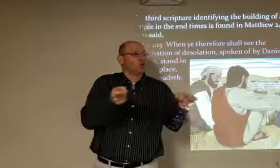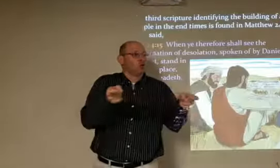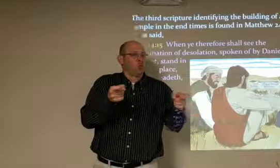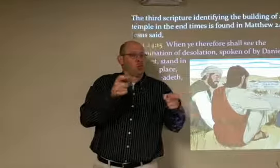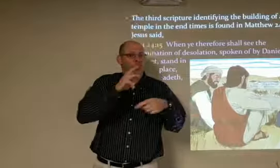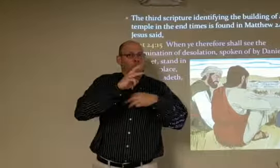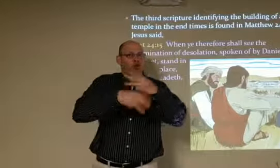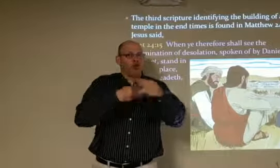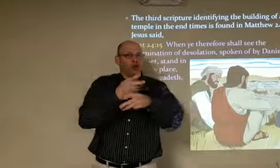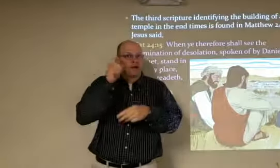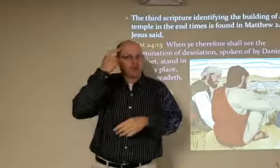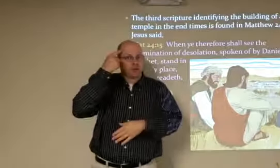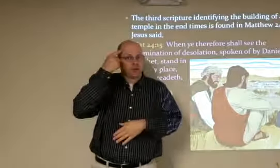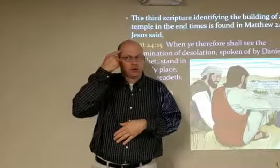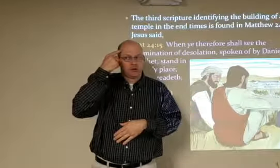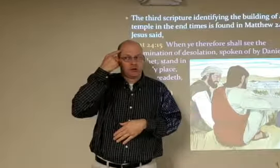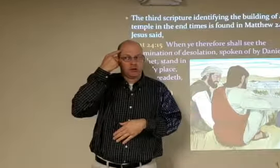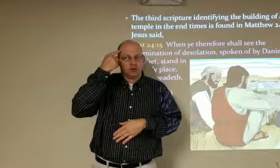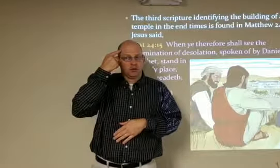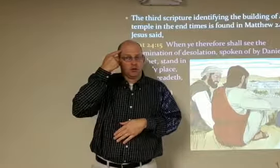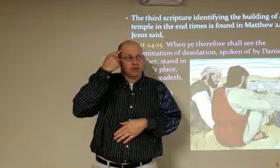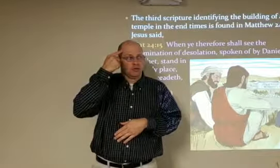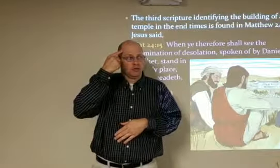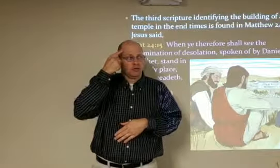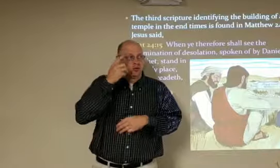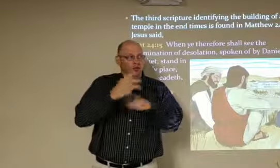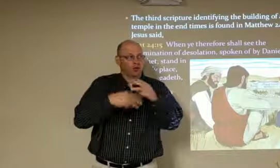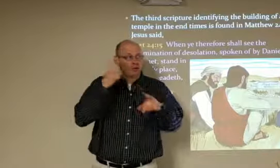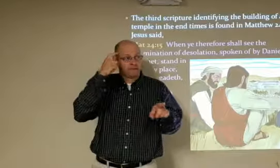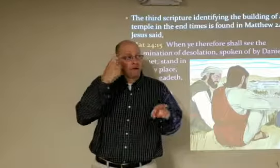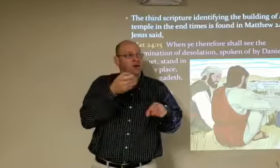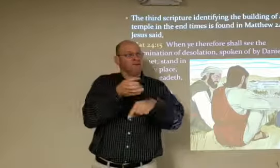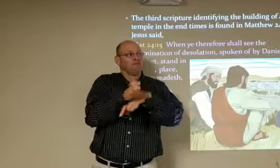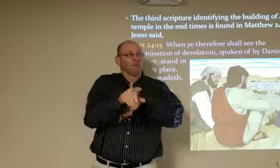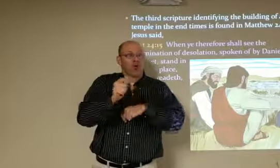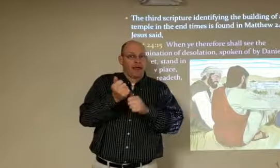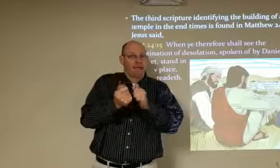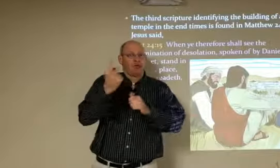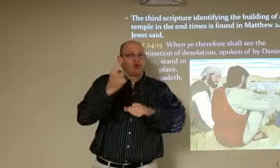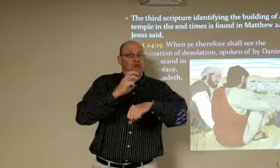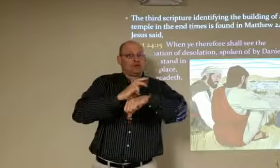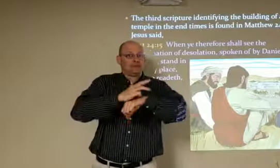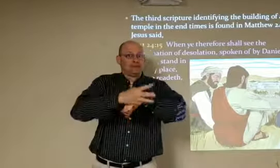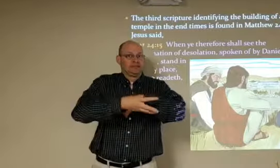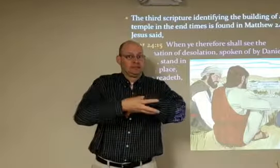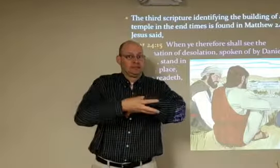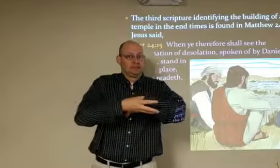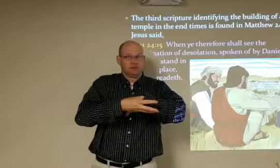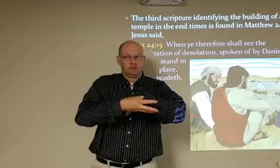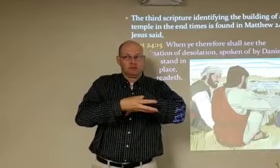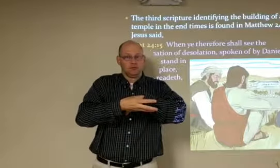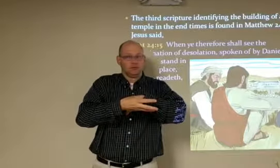be? There's going to be a control of the world government. It's going to force everyone to take the mark of the